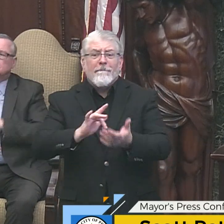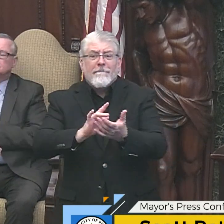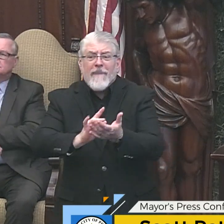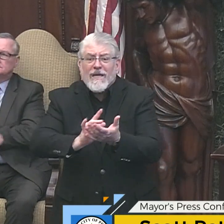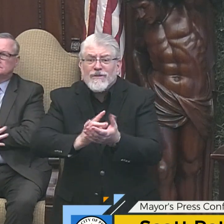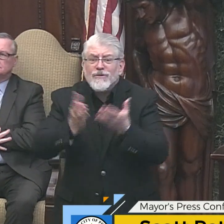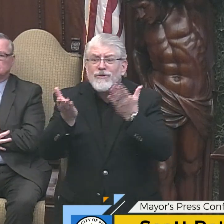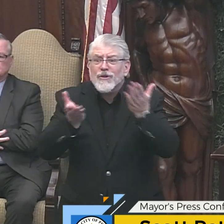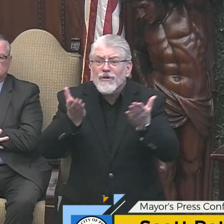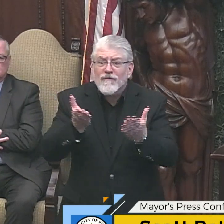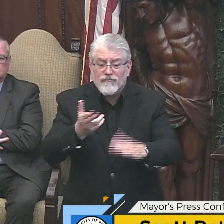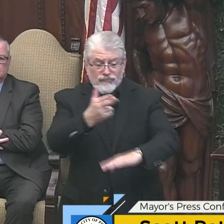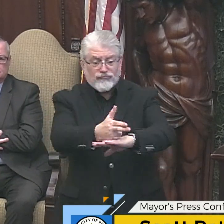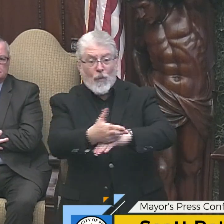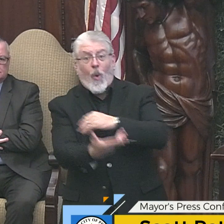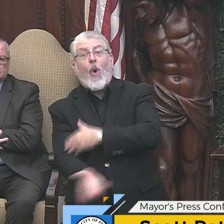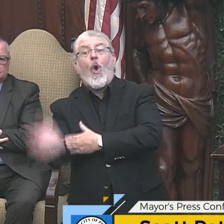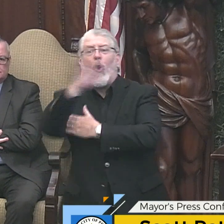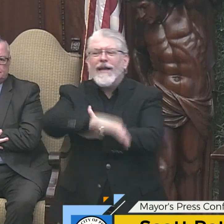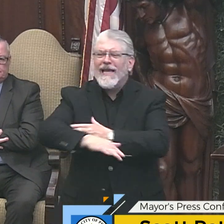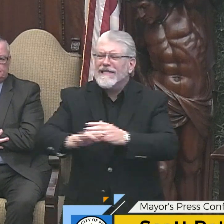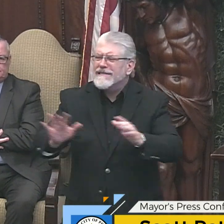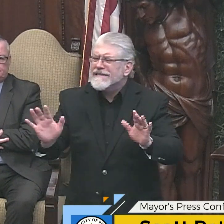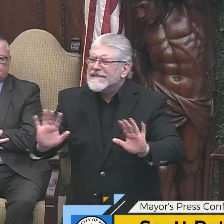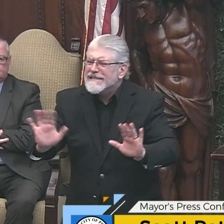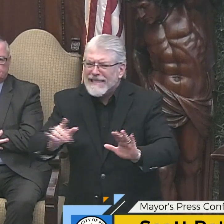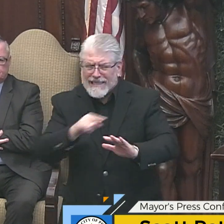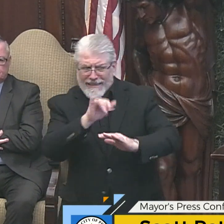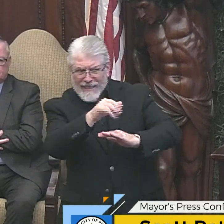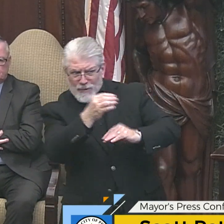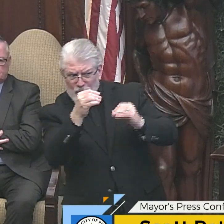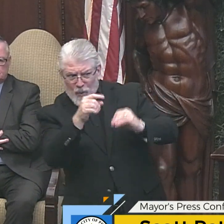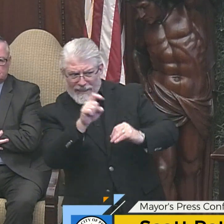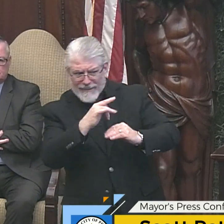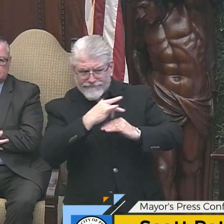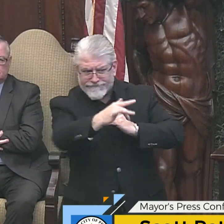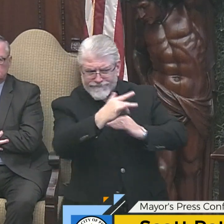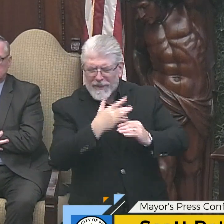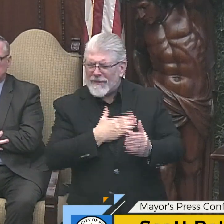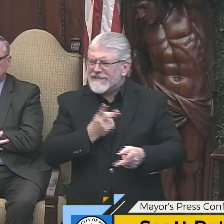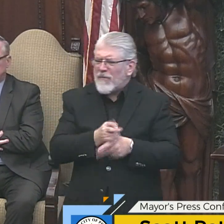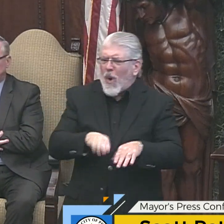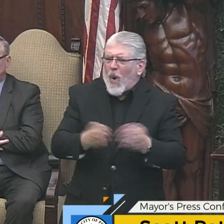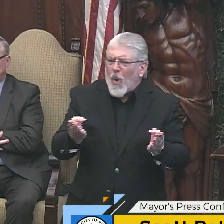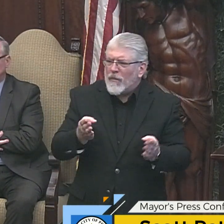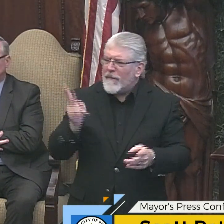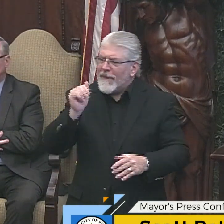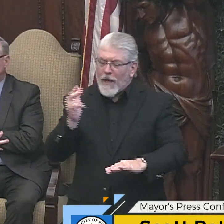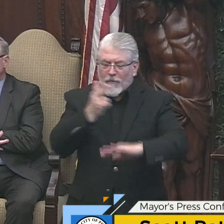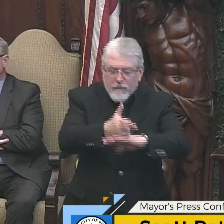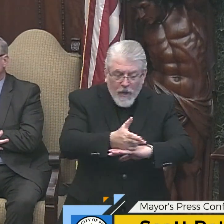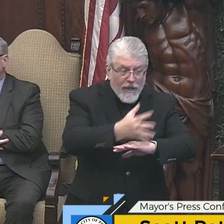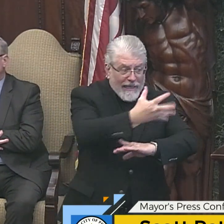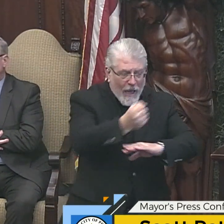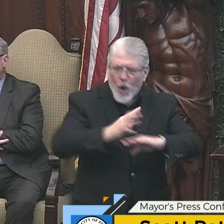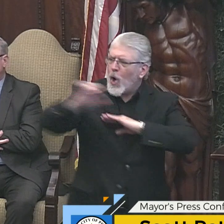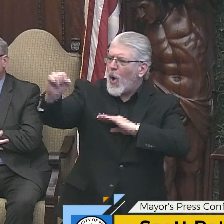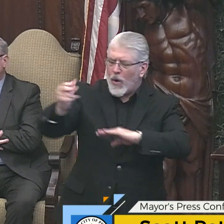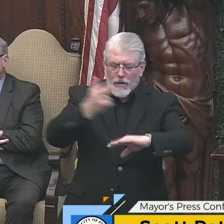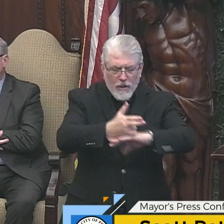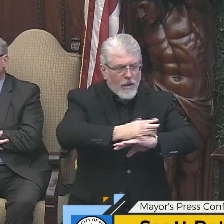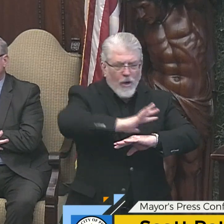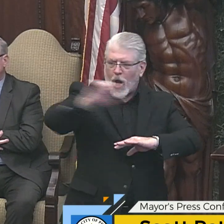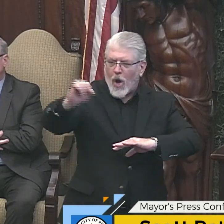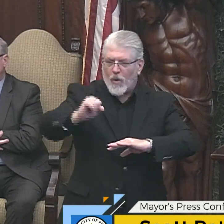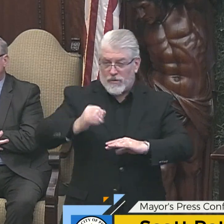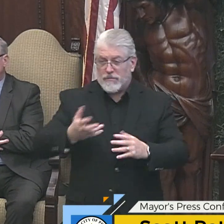So I think it's really important that we be considerate to one another. As far as the enforcement role, a